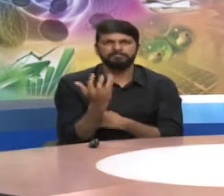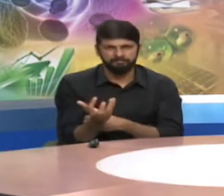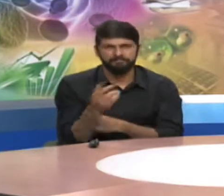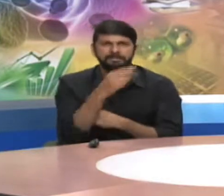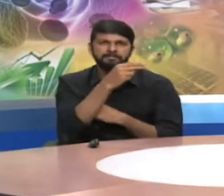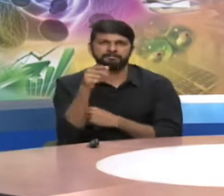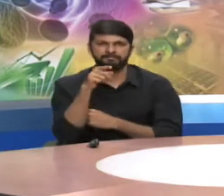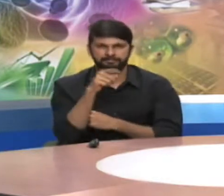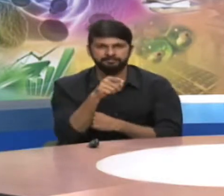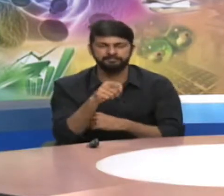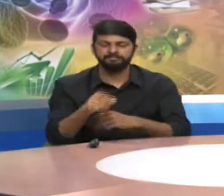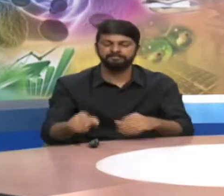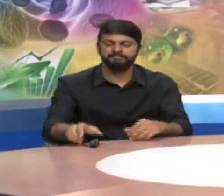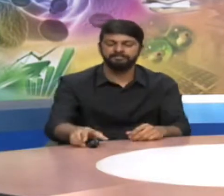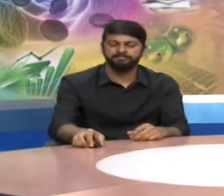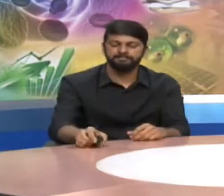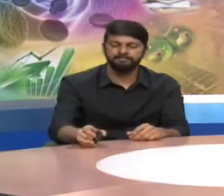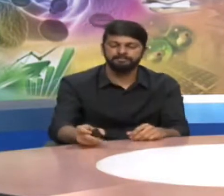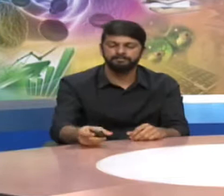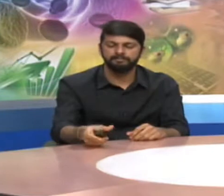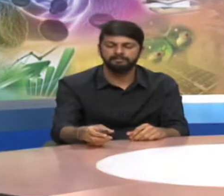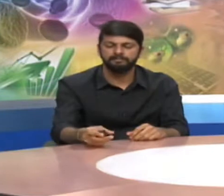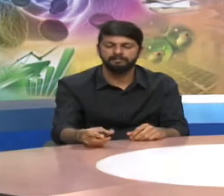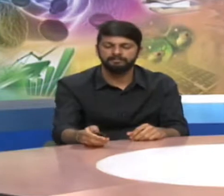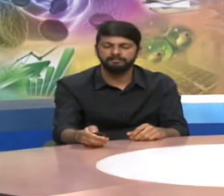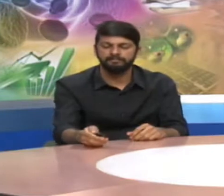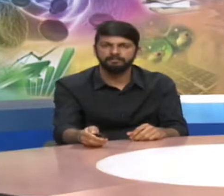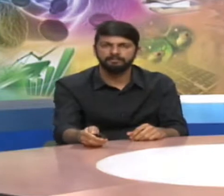Pauper, which means very poor person.